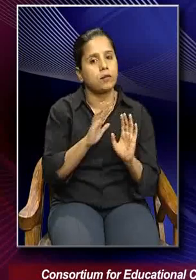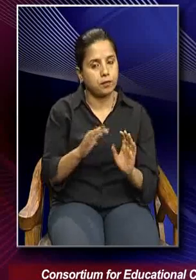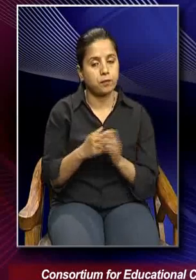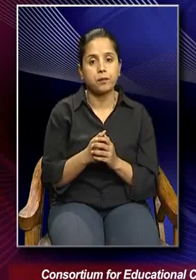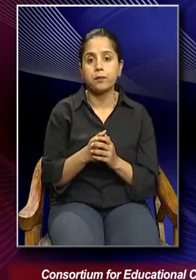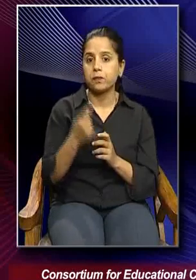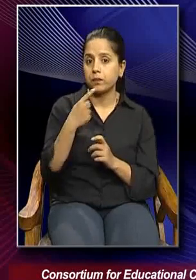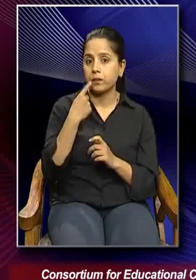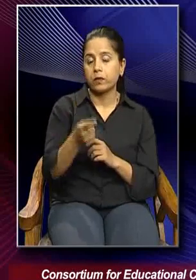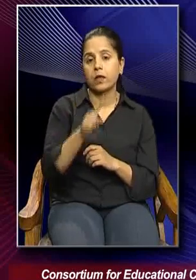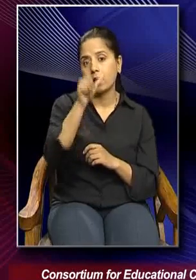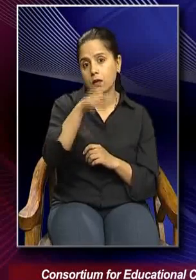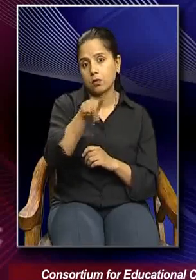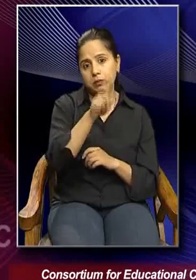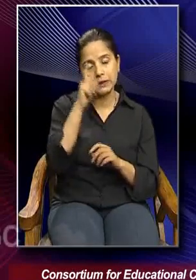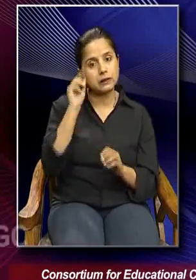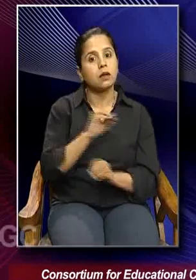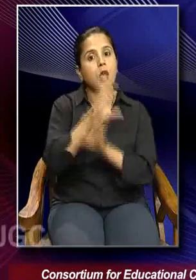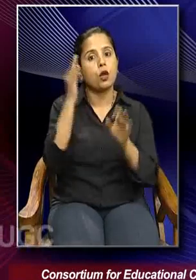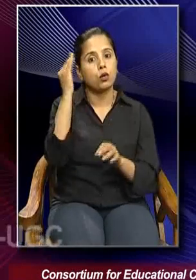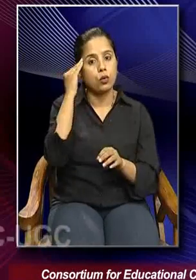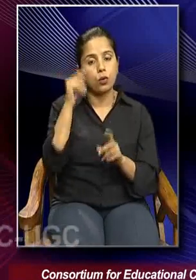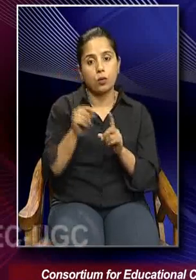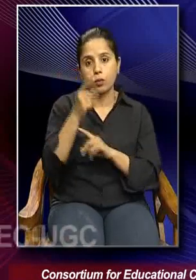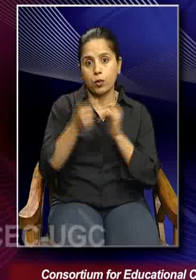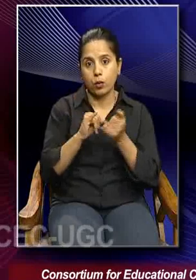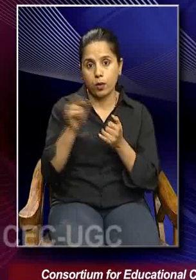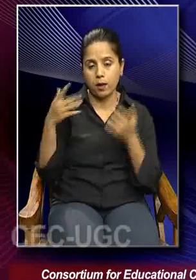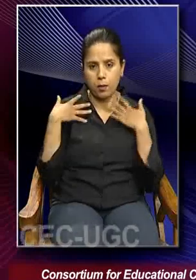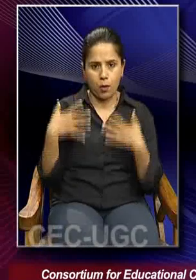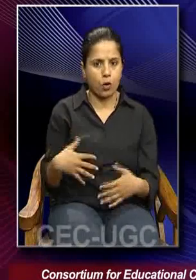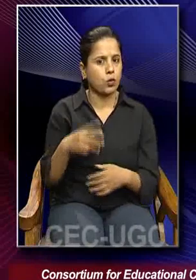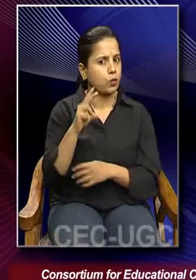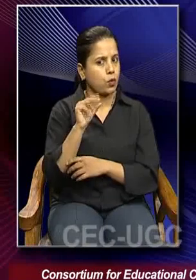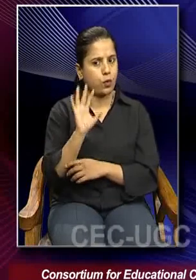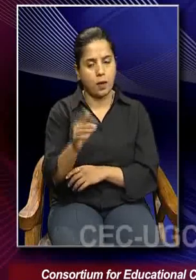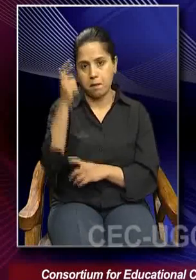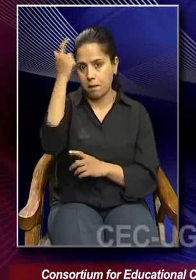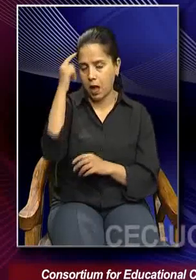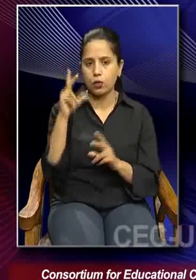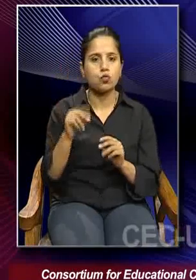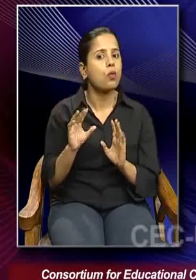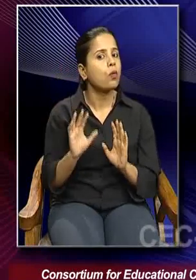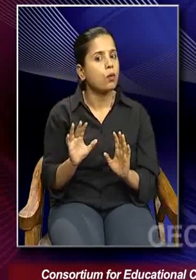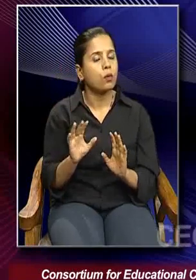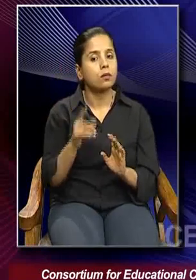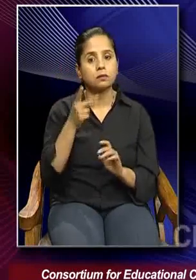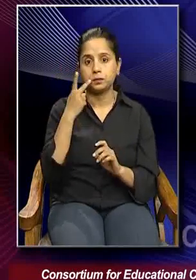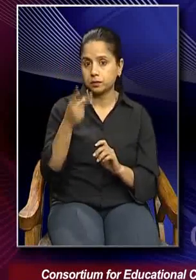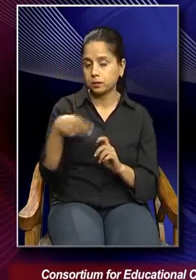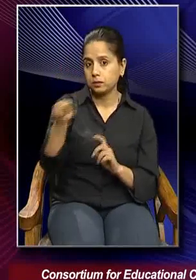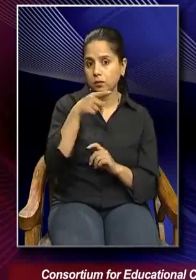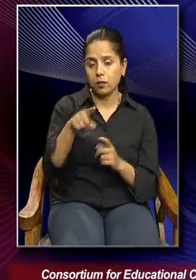So one needs to be clear that Purush is neither the body nor the mind, neither it is